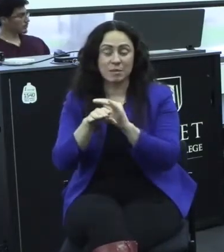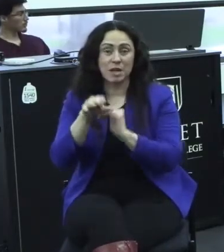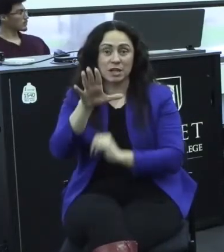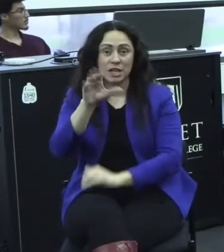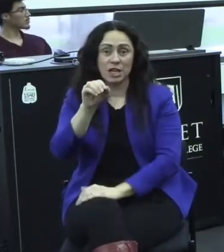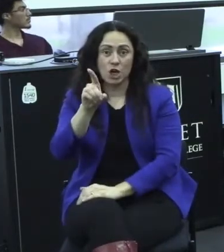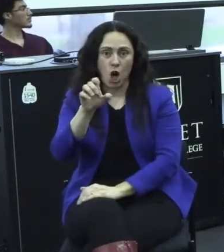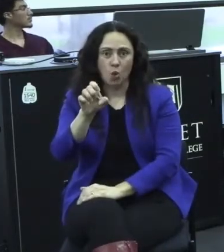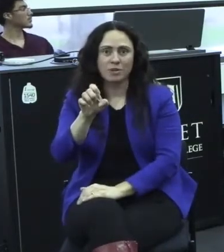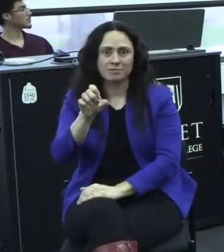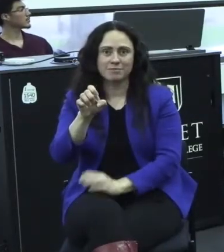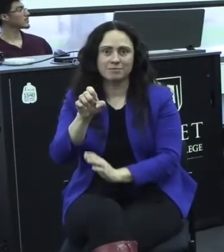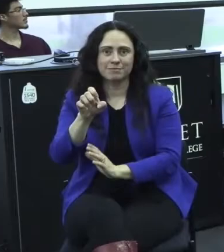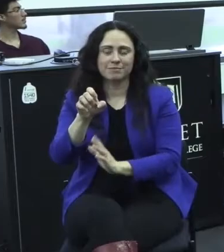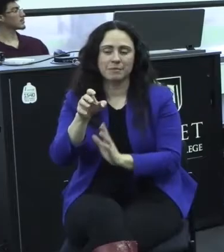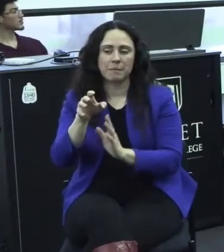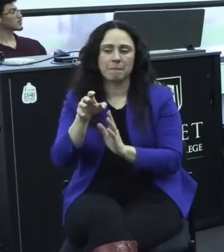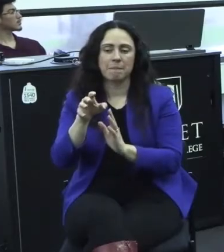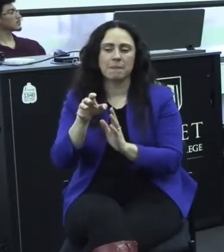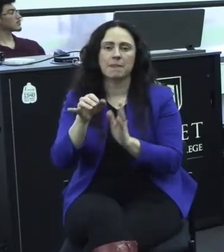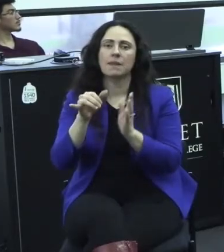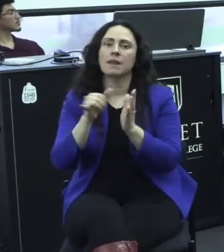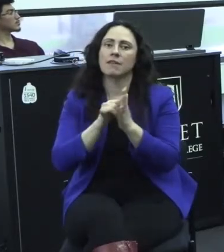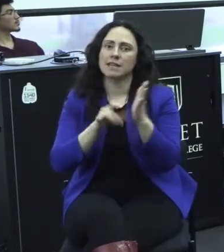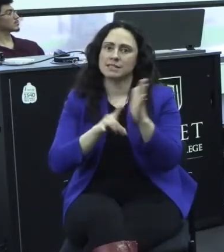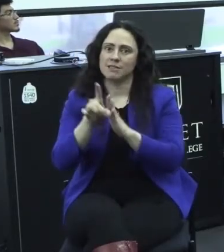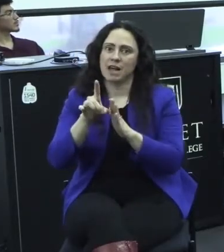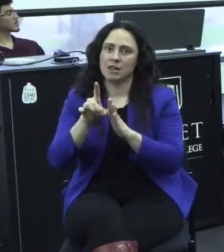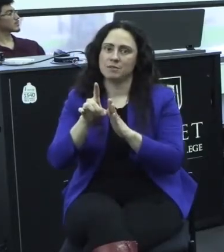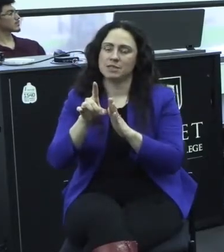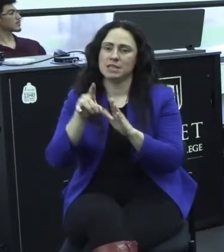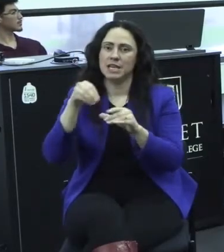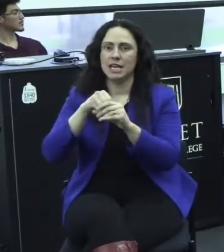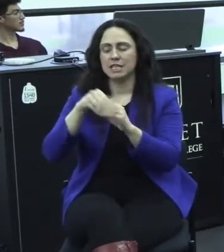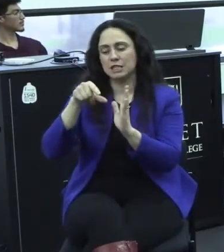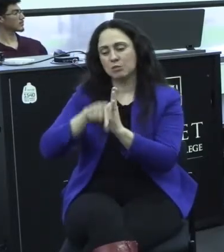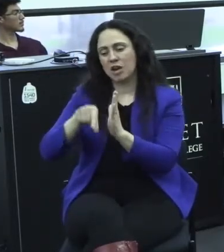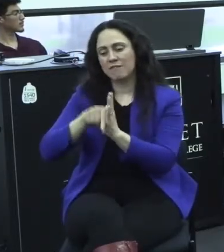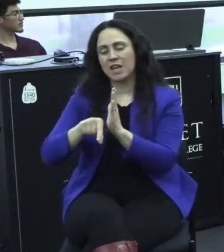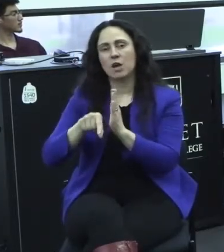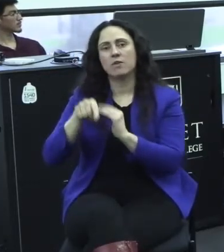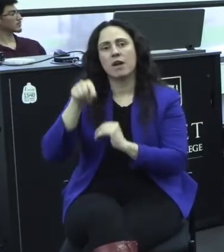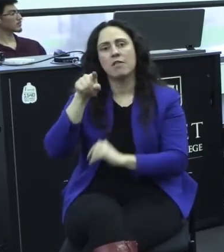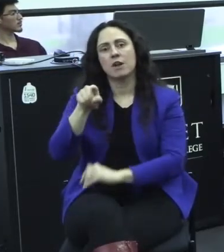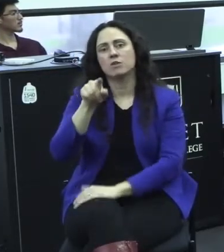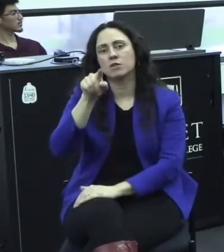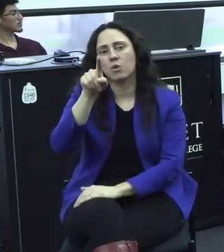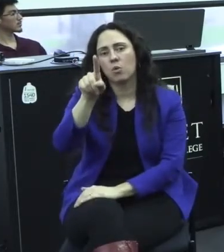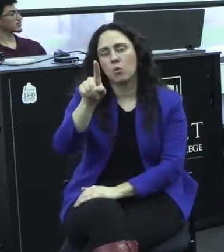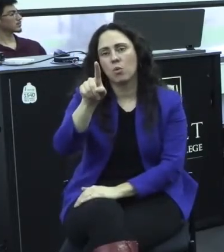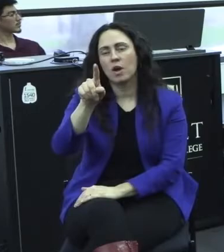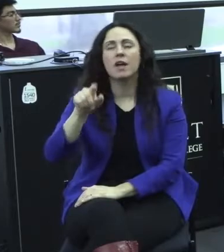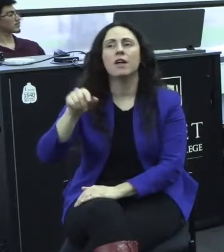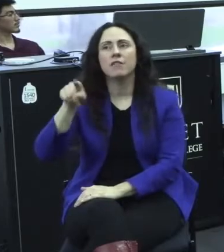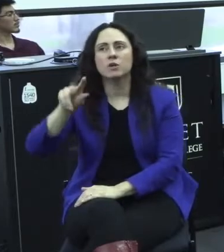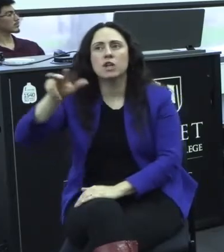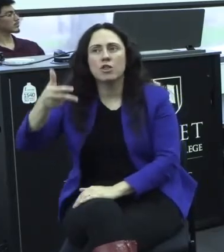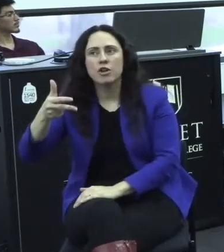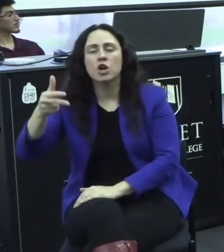Code, which is developed down in Springfield. And there's a third code as well that